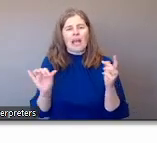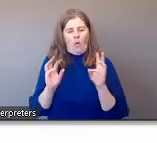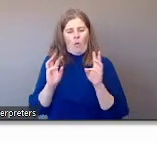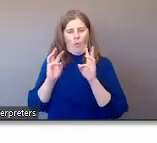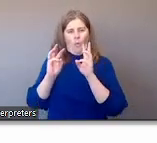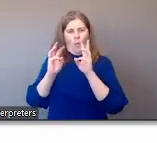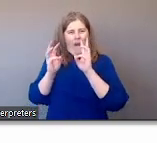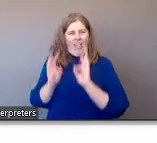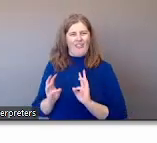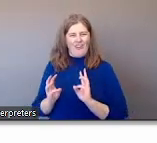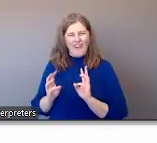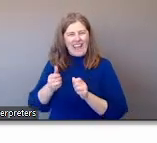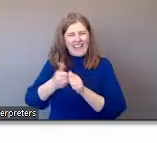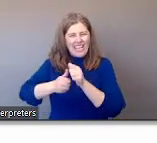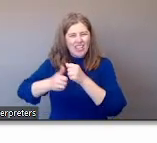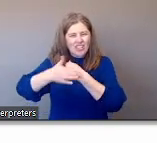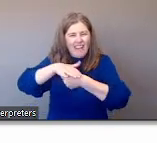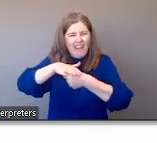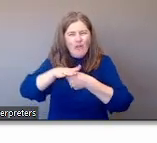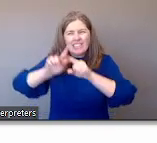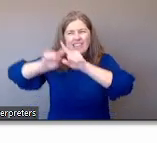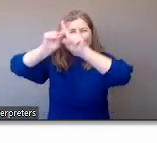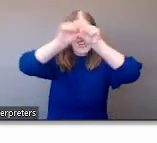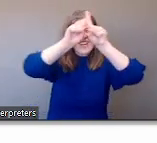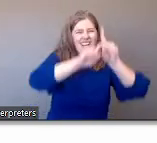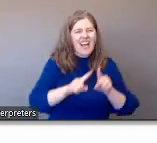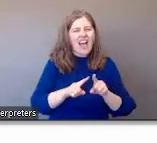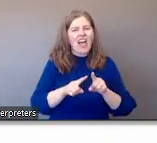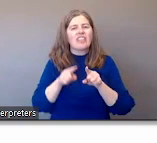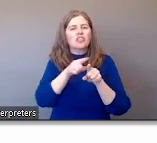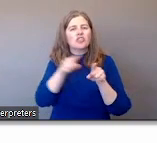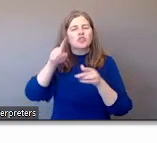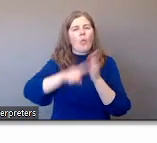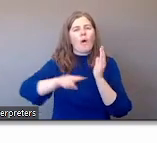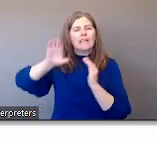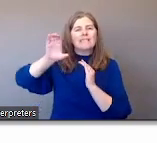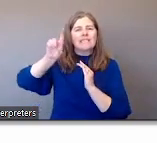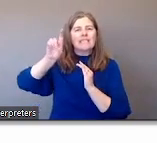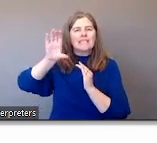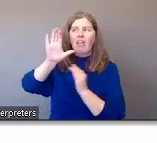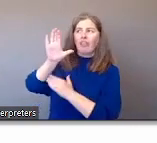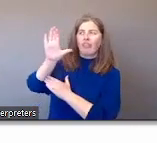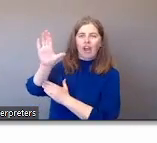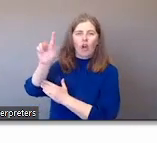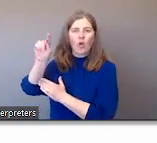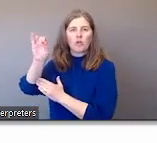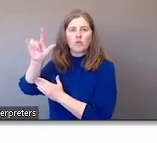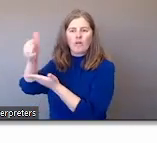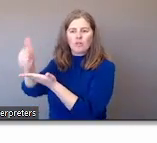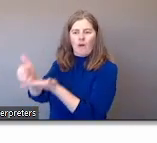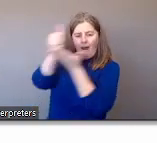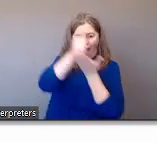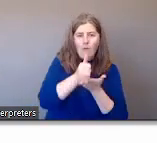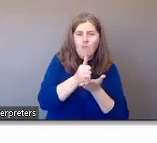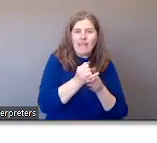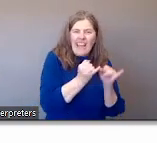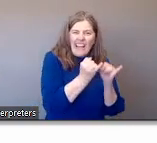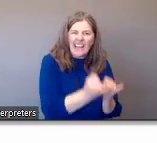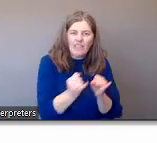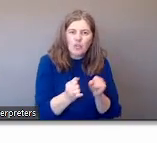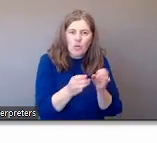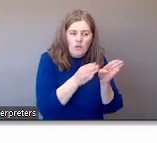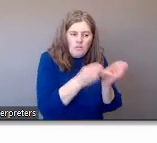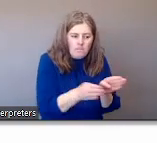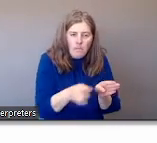same in every county, this is just a CDC tool to help individuals, like we talked about last week, with the